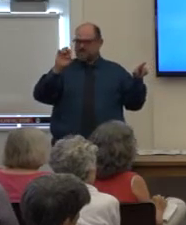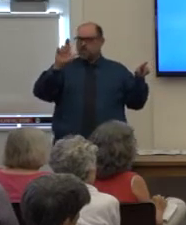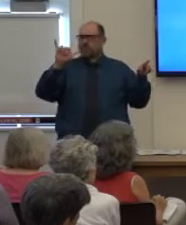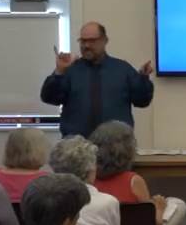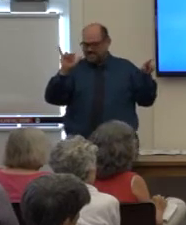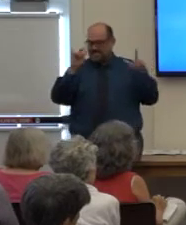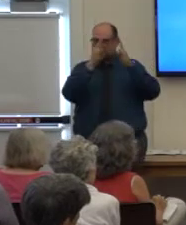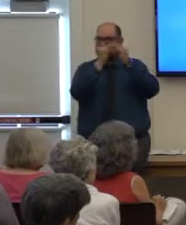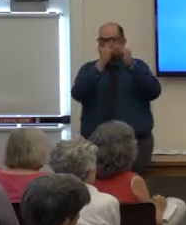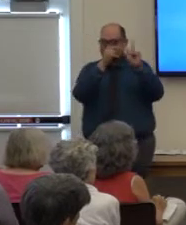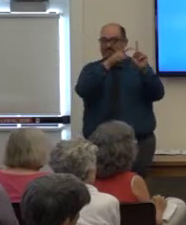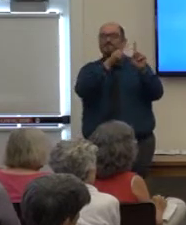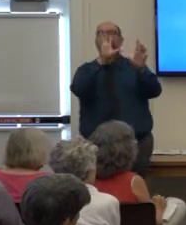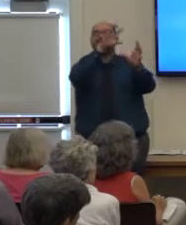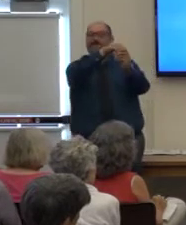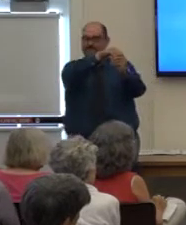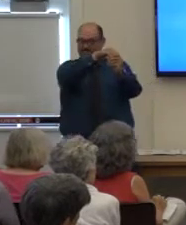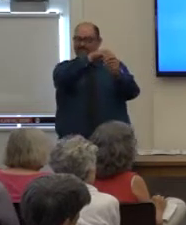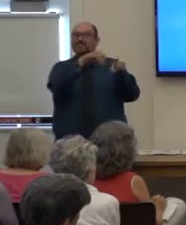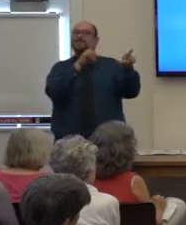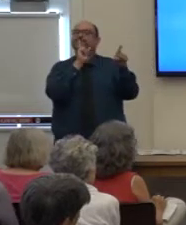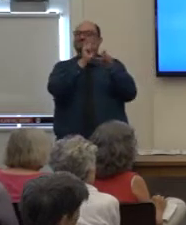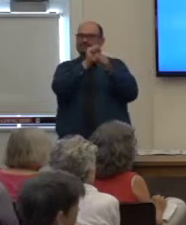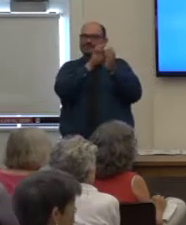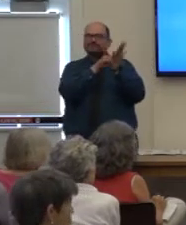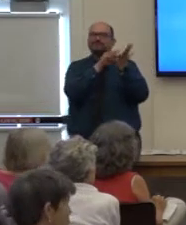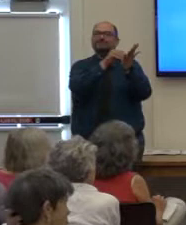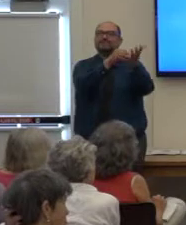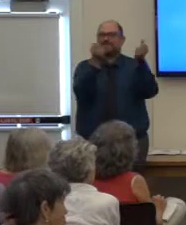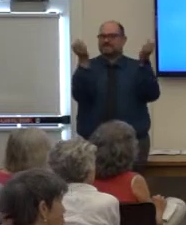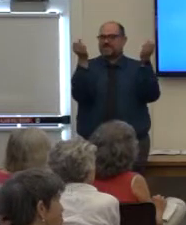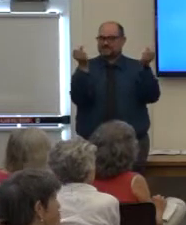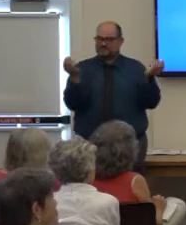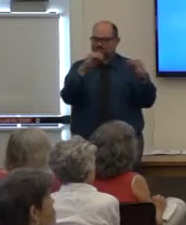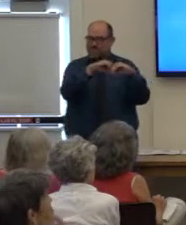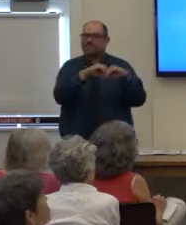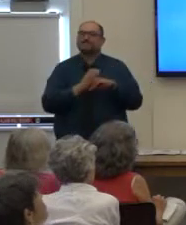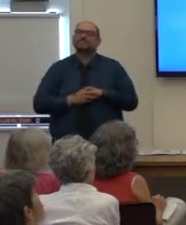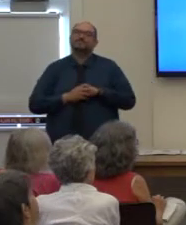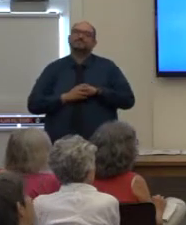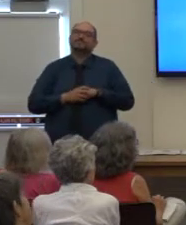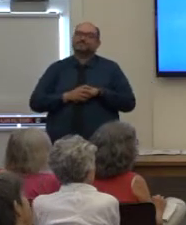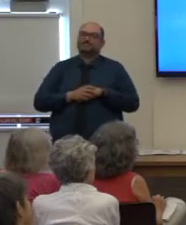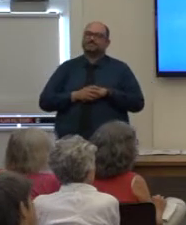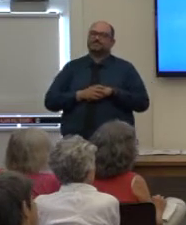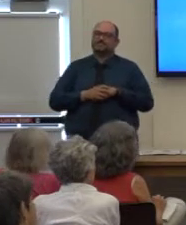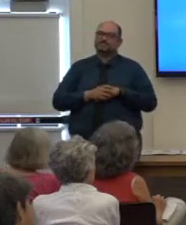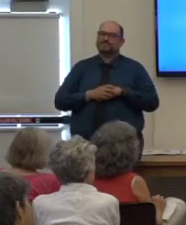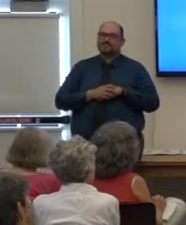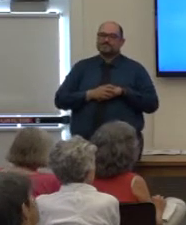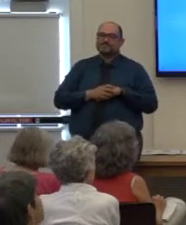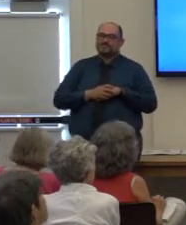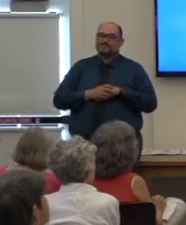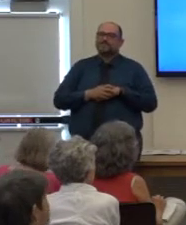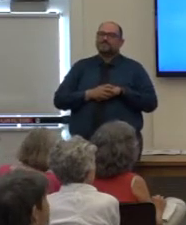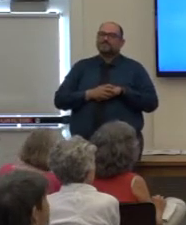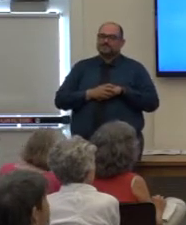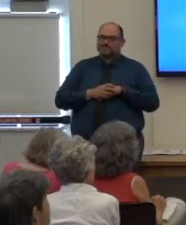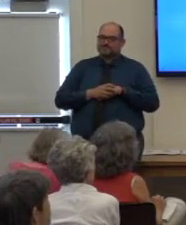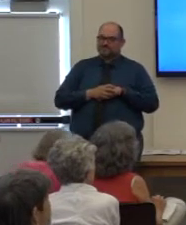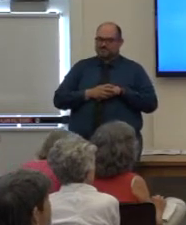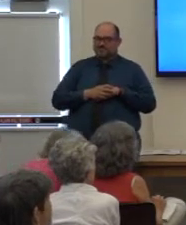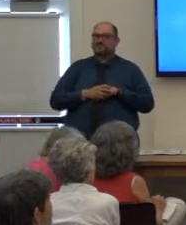sign language linguistics at Boston University. She did the first data collection and study of Martha's Vineyard Sign Language in the